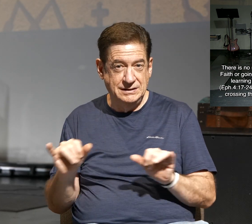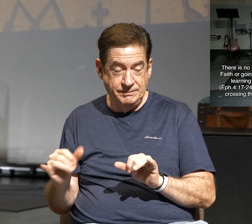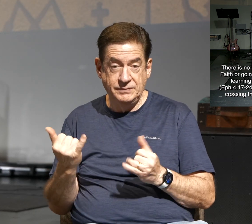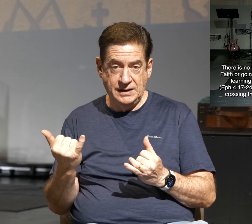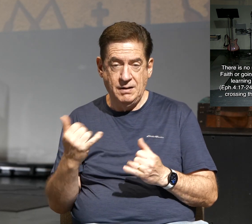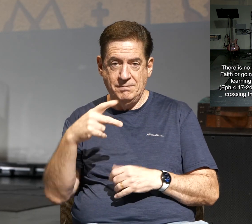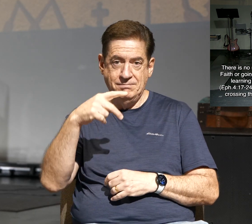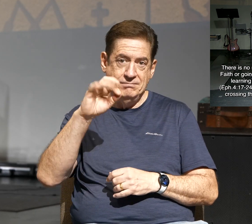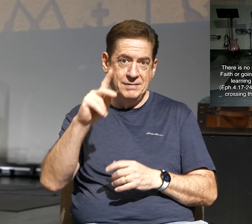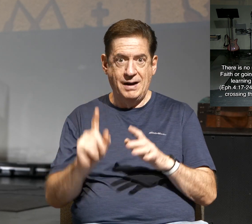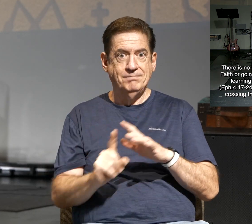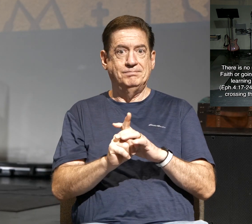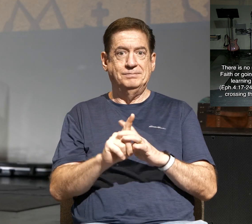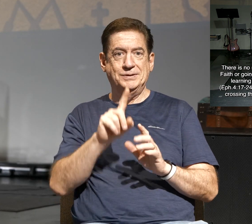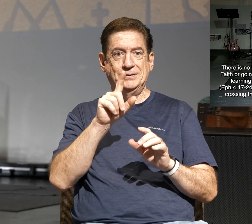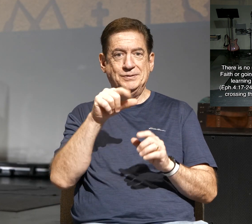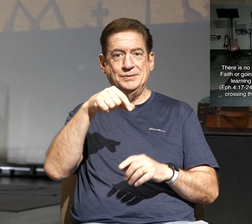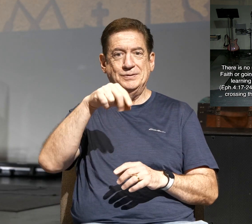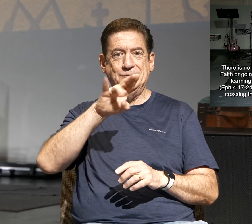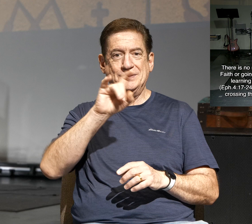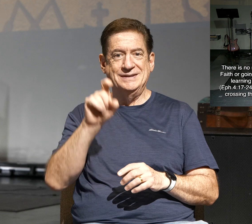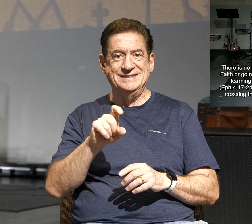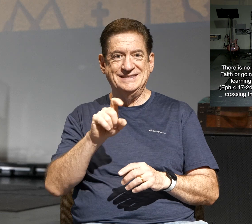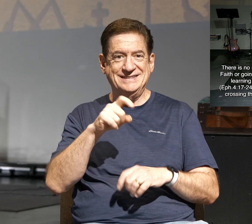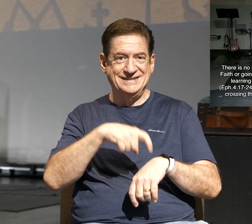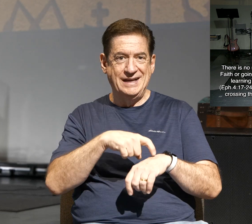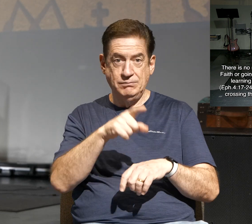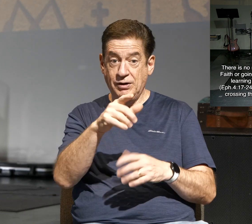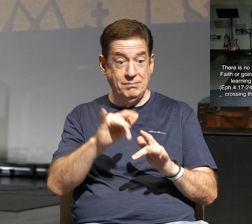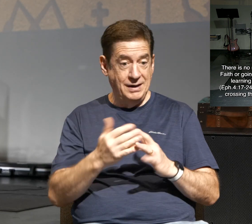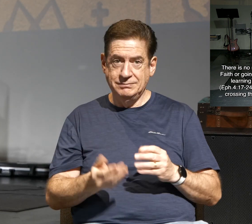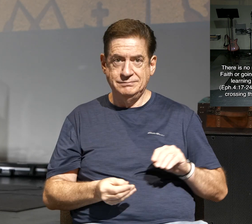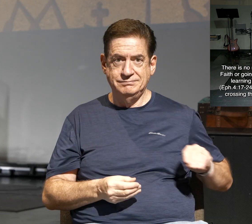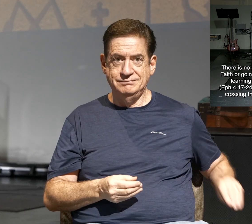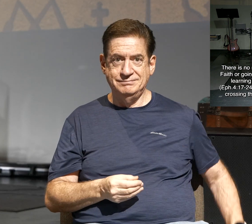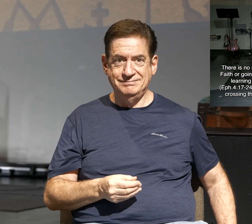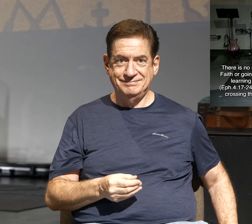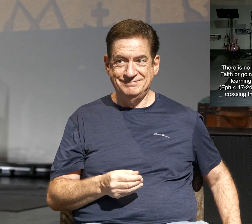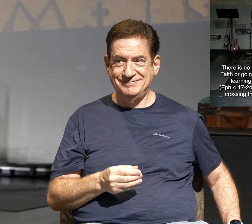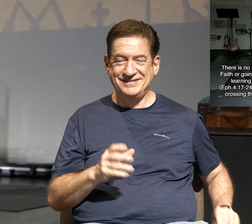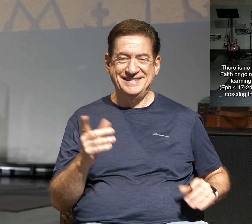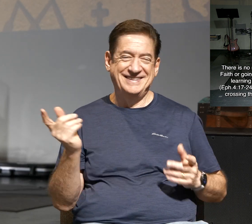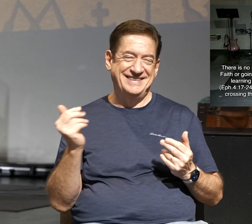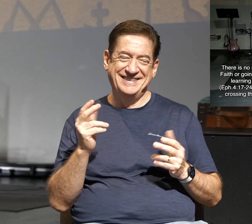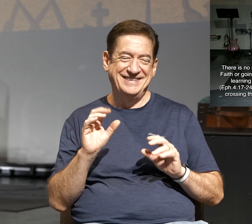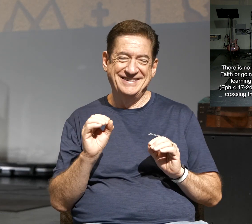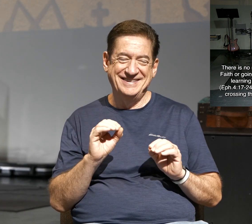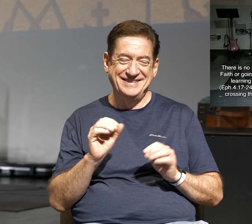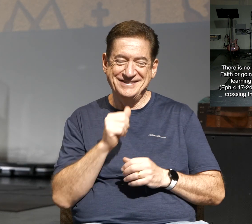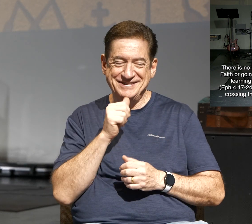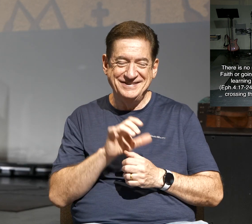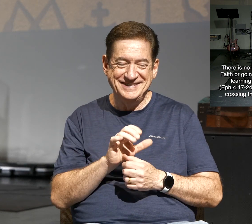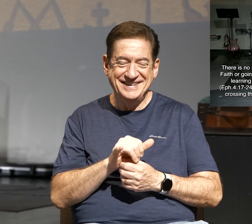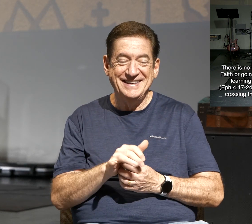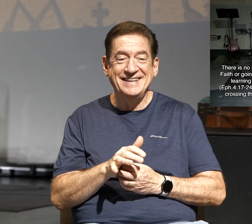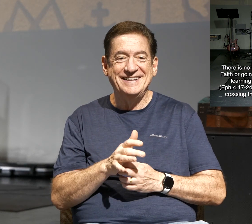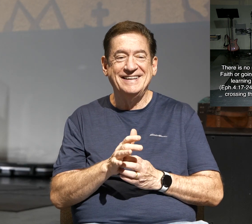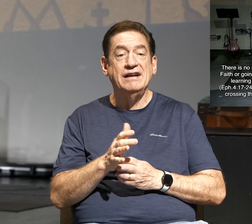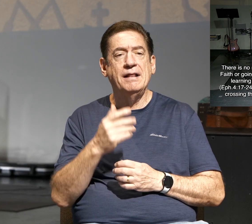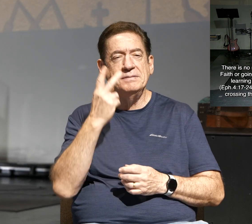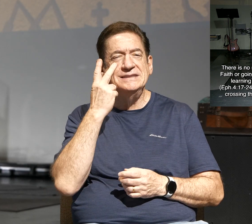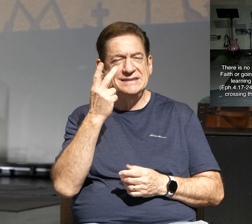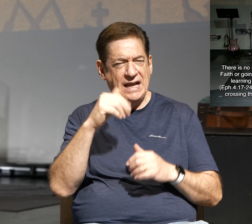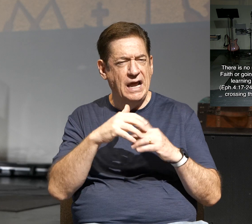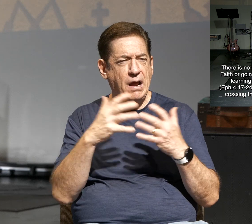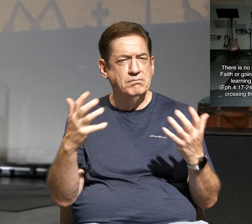time. Put your Bibles under your seat. Okay, no, don't do that. But so let me just see how well